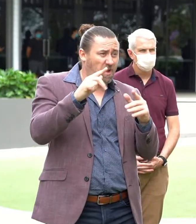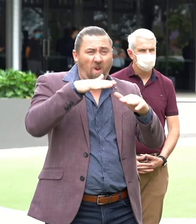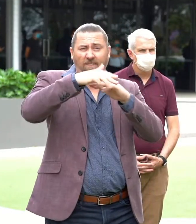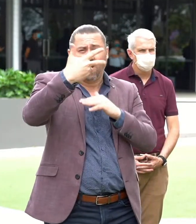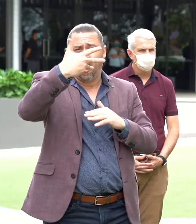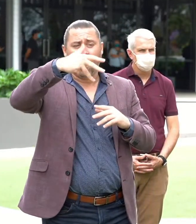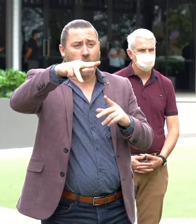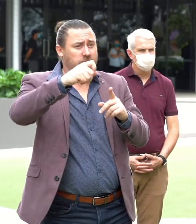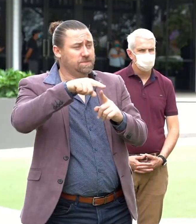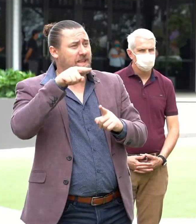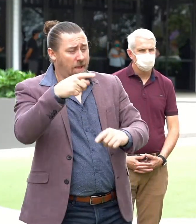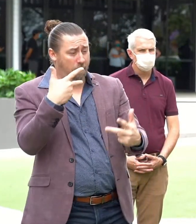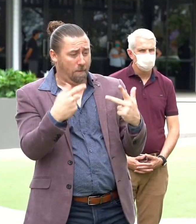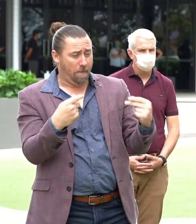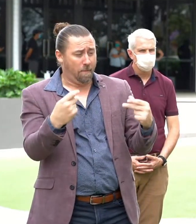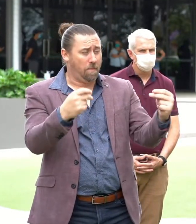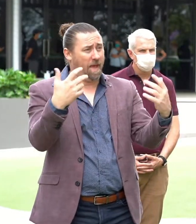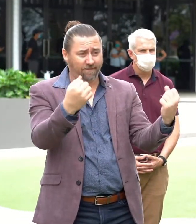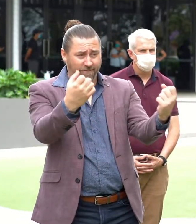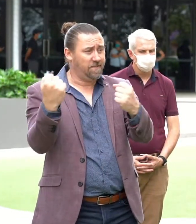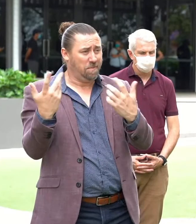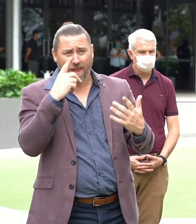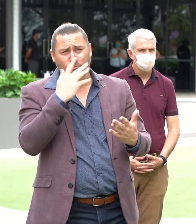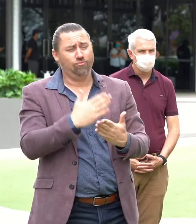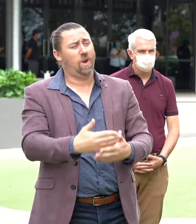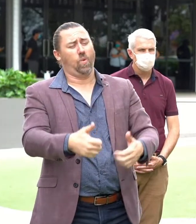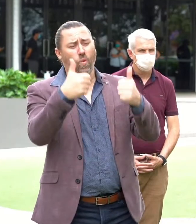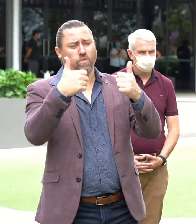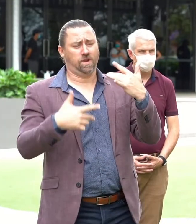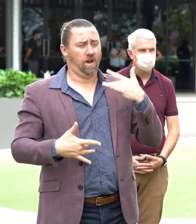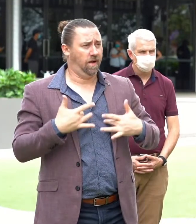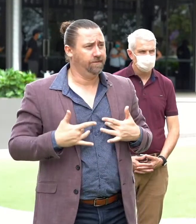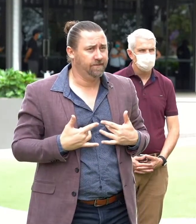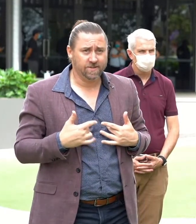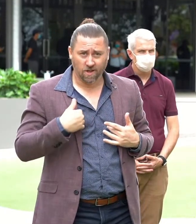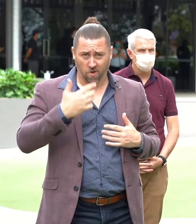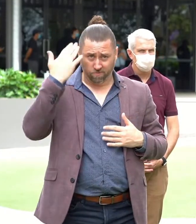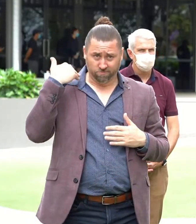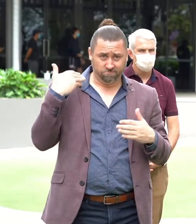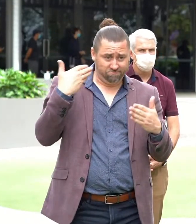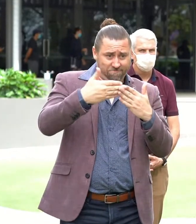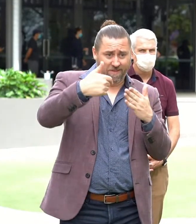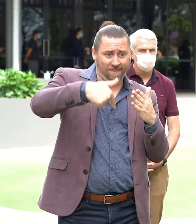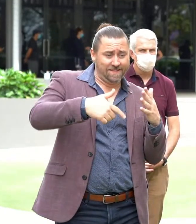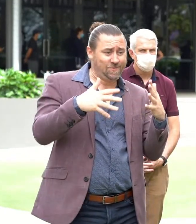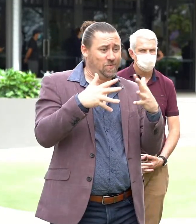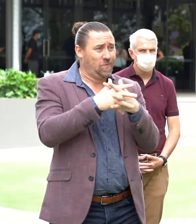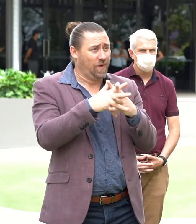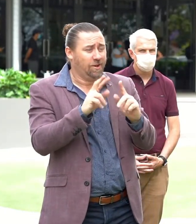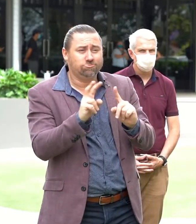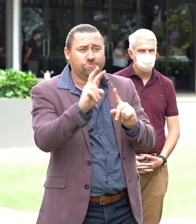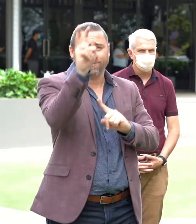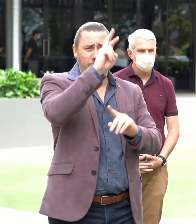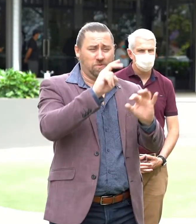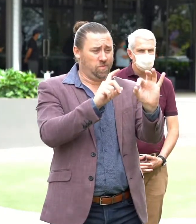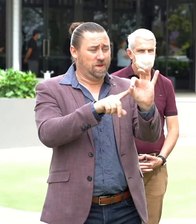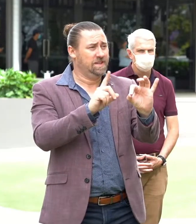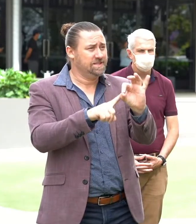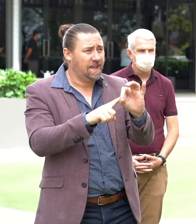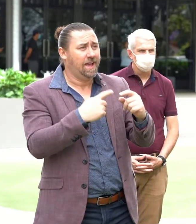as possible. And we've been up and down throughout the state this week, making sure that message is out. And it's great to see that well